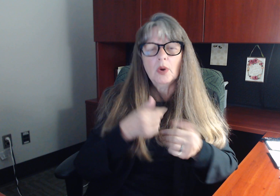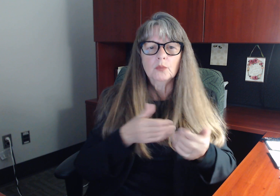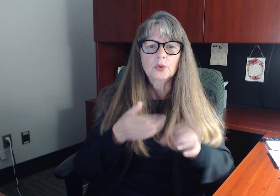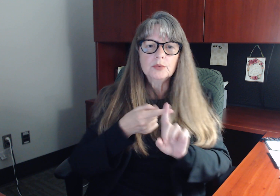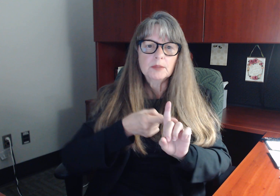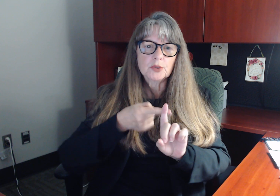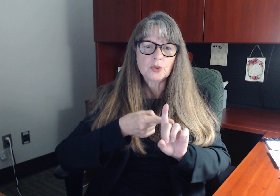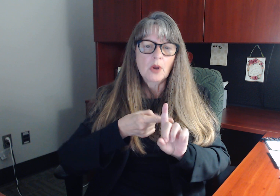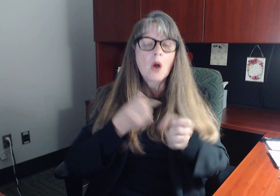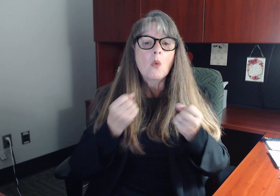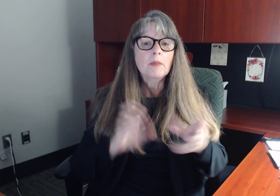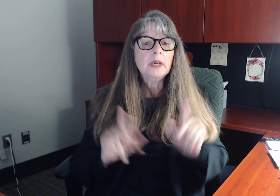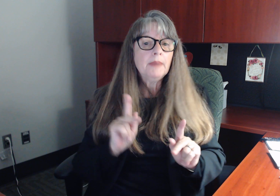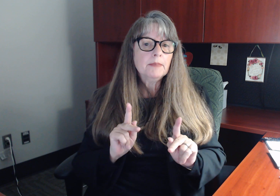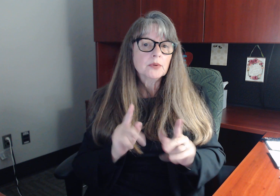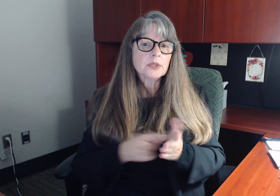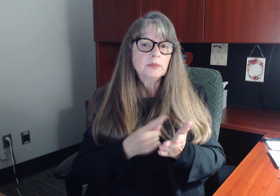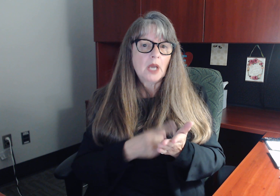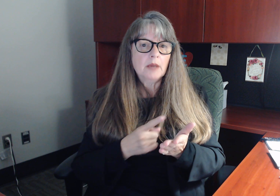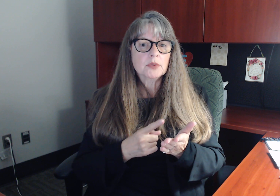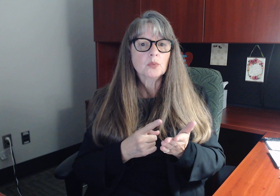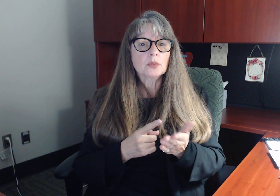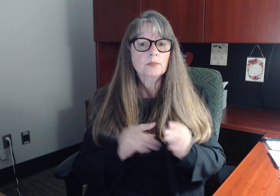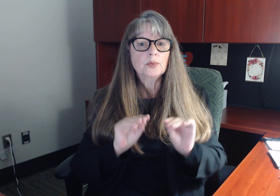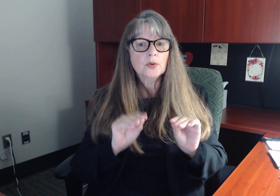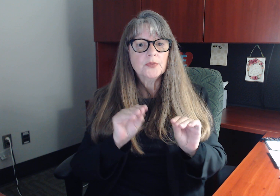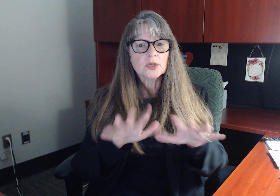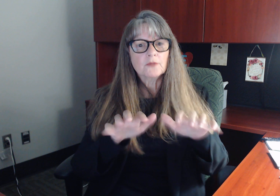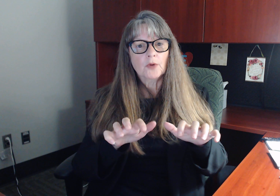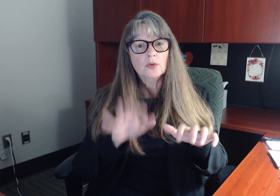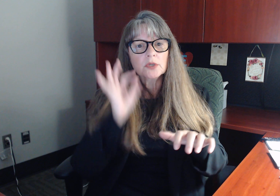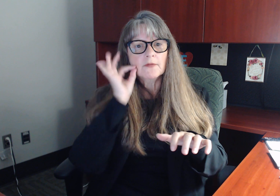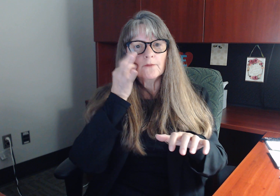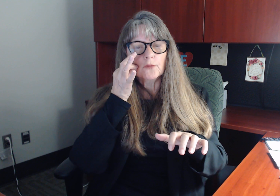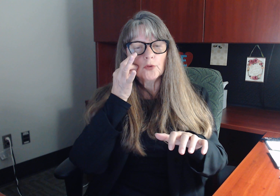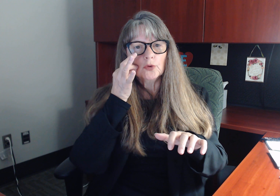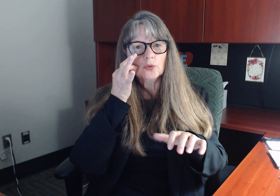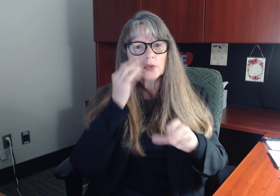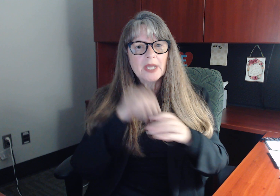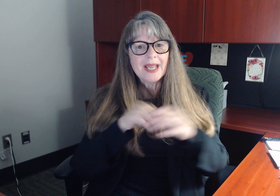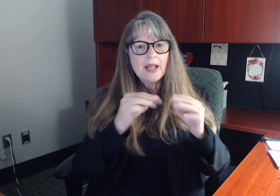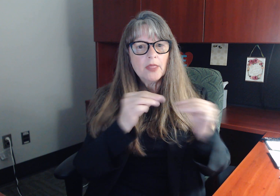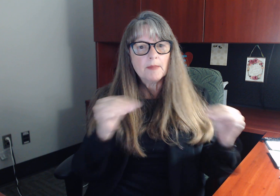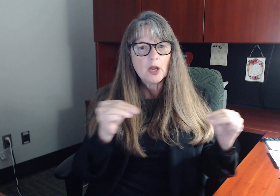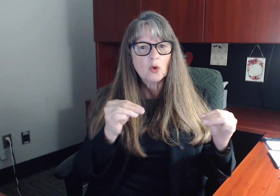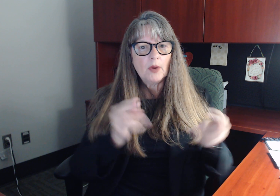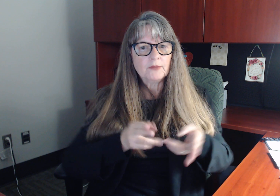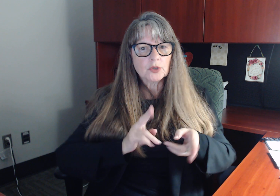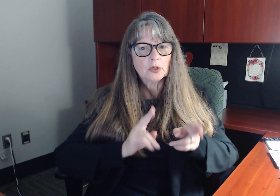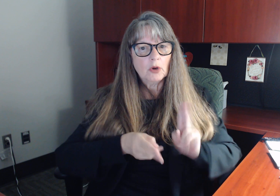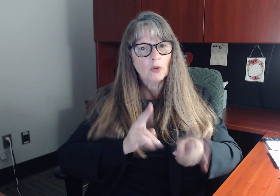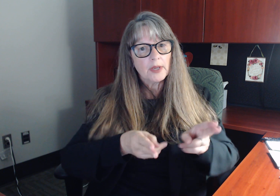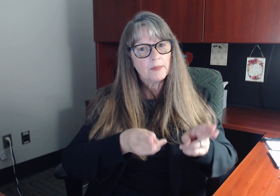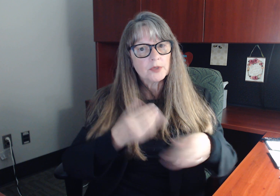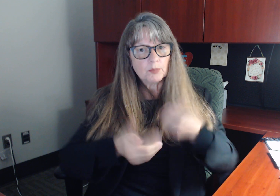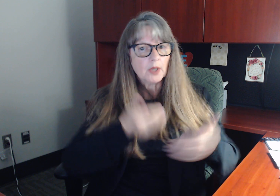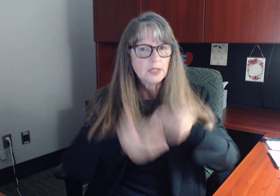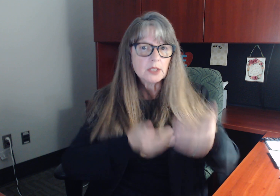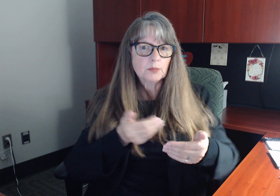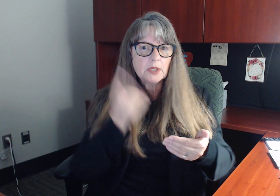room temperature. Well, many people sometimes will put this frozen fruit in the microwave to hurry up this process because they